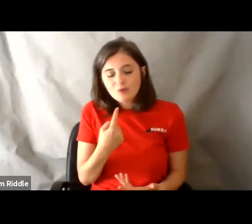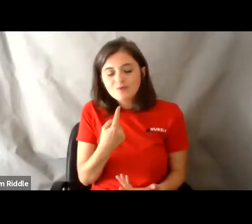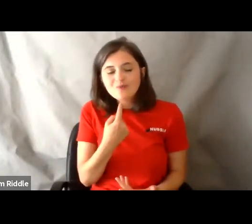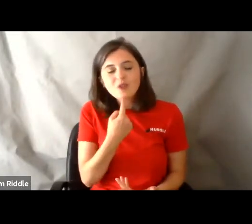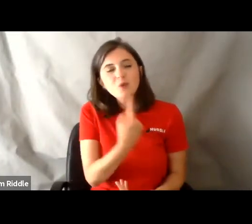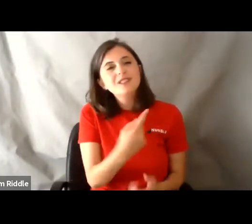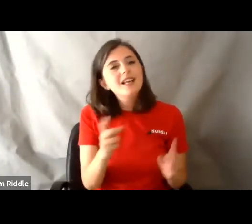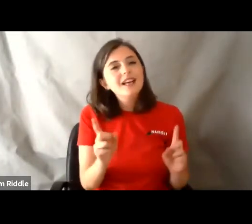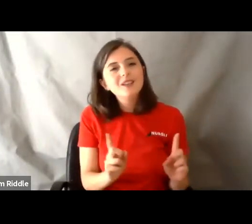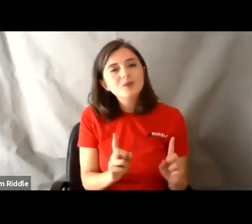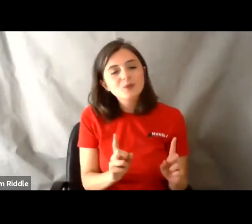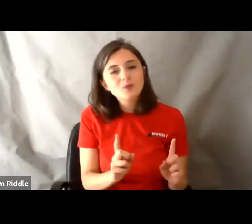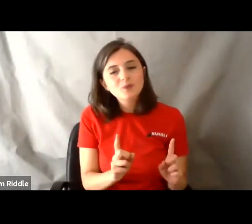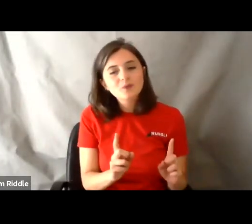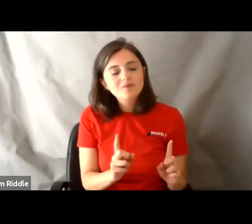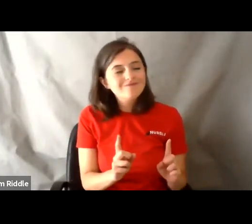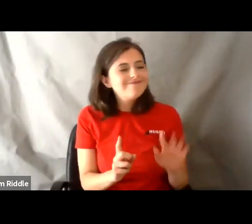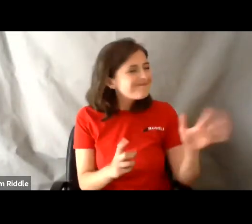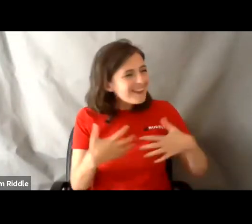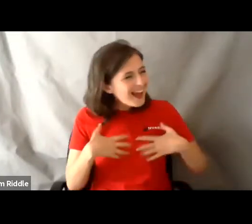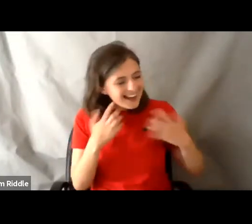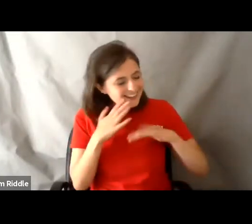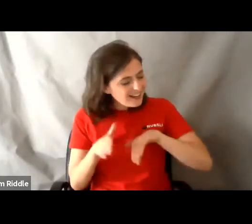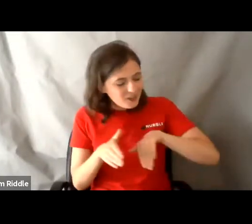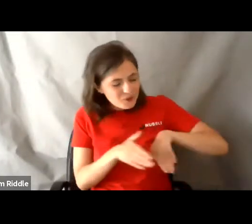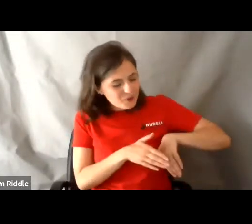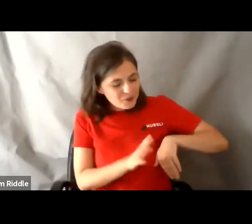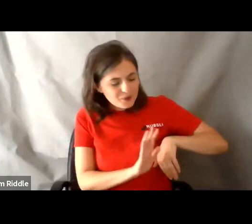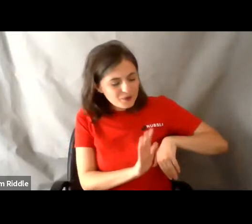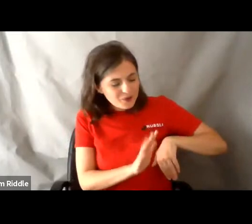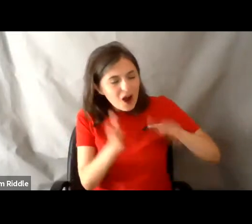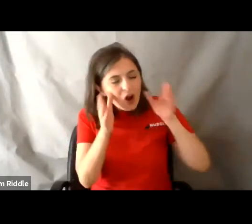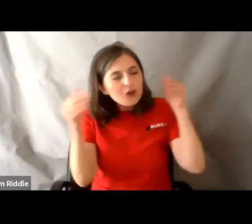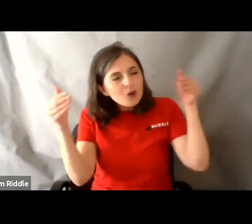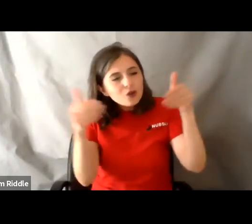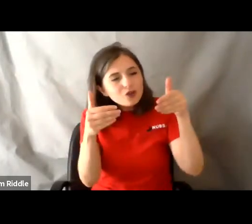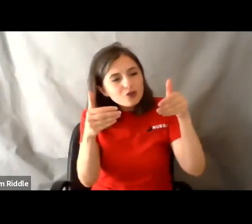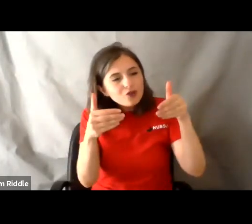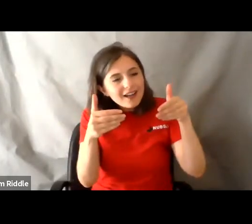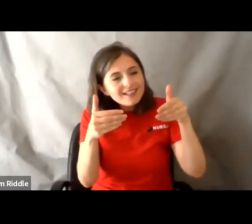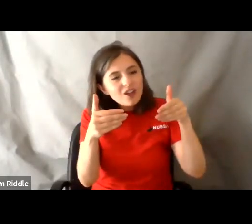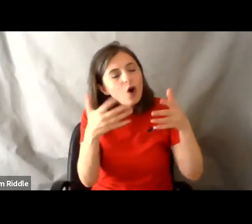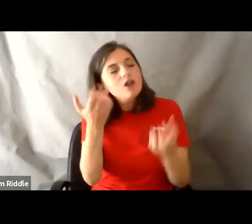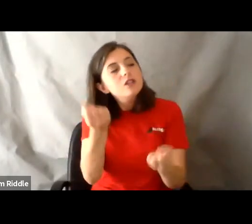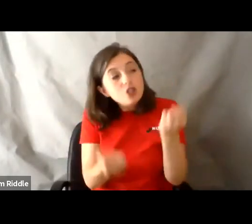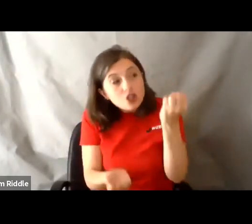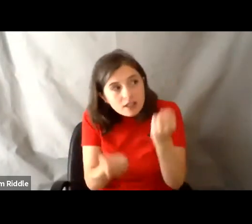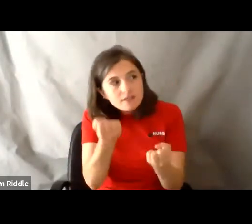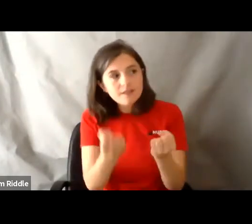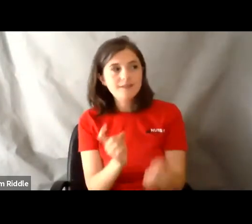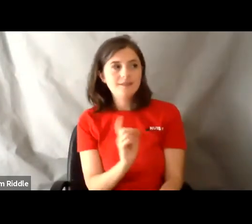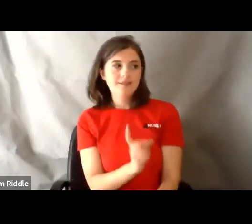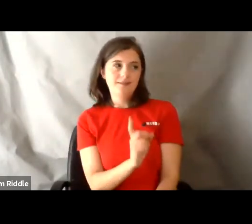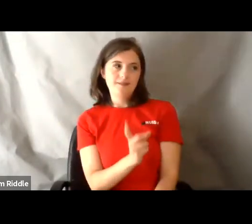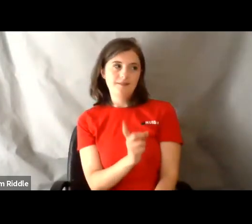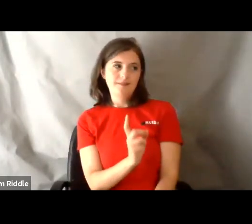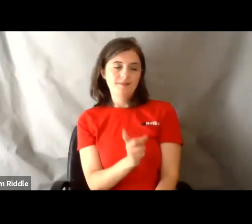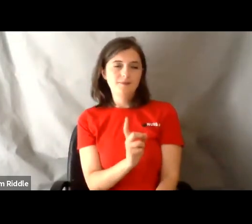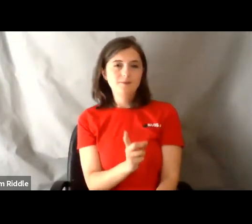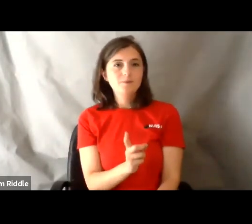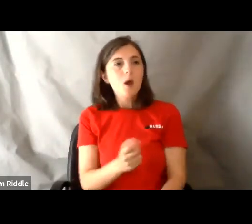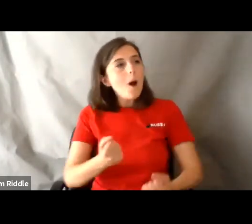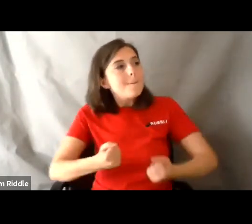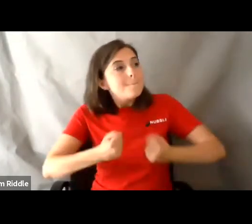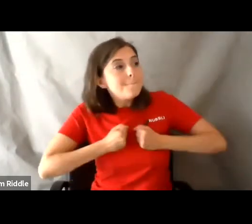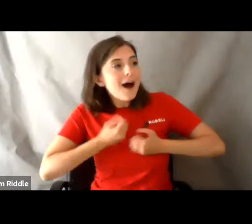have said. Put the anger to one side and concentrate on getting justice instead. Get my